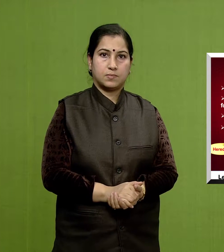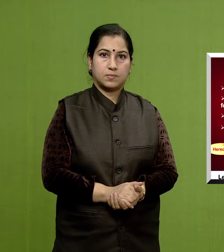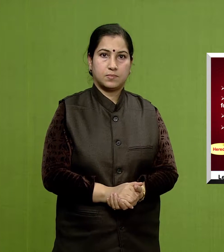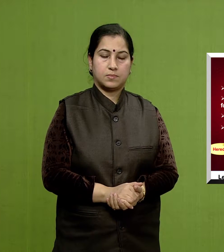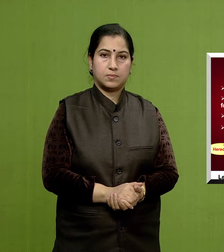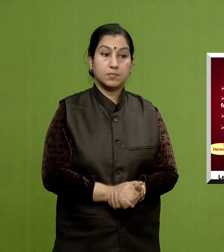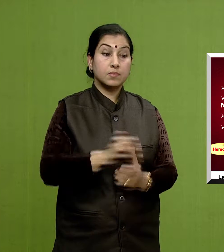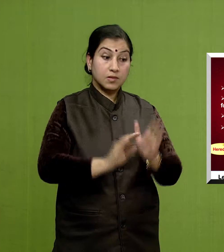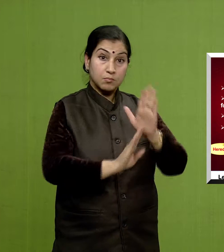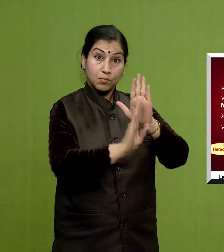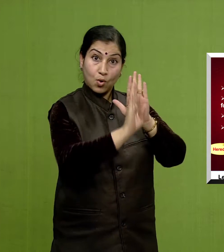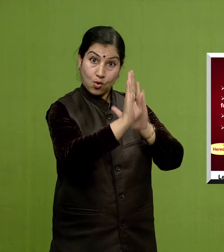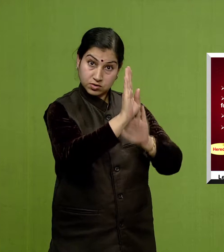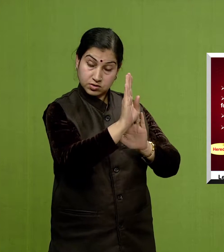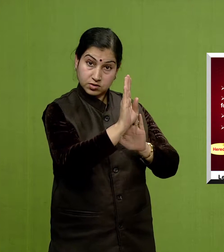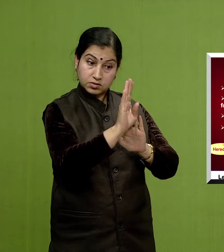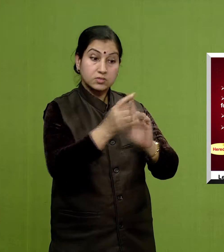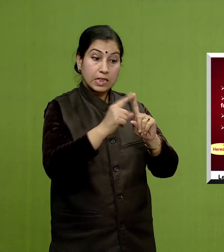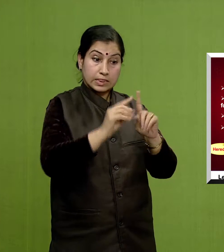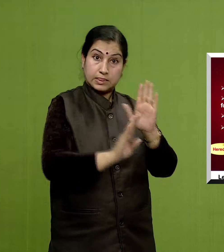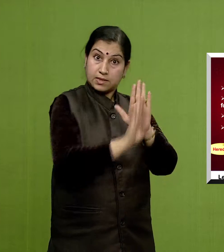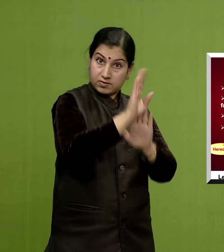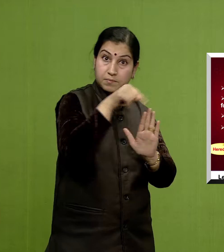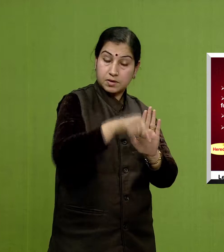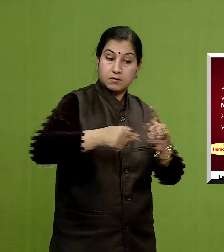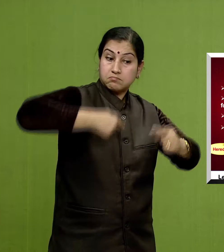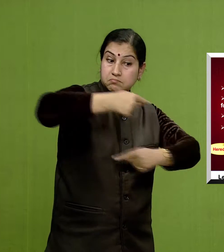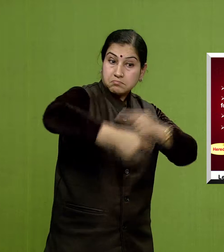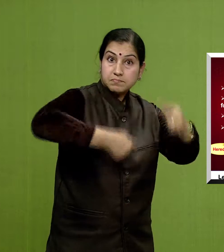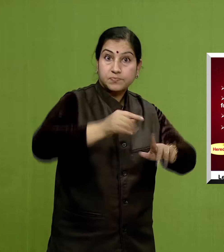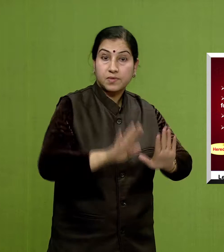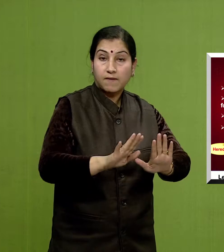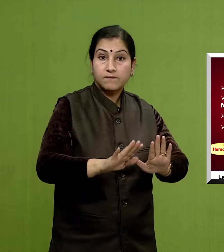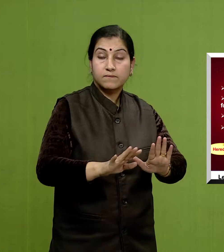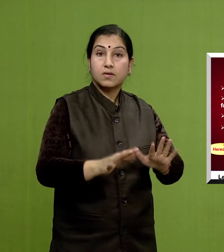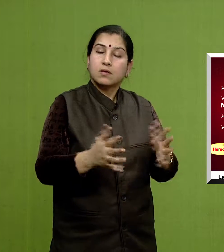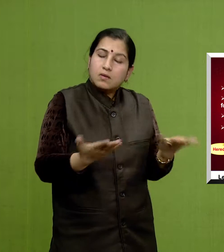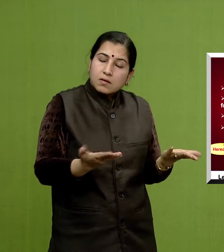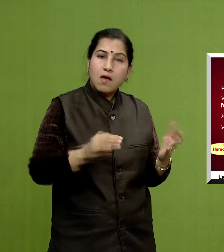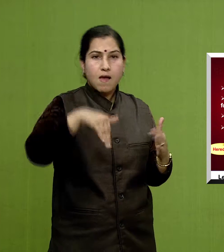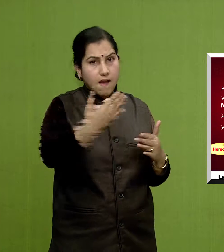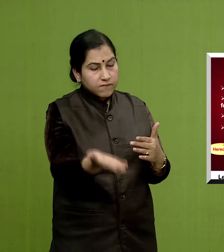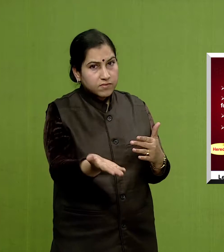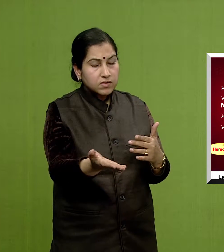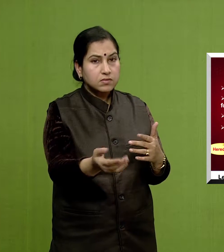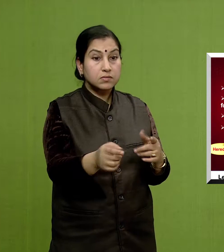The process of development continues even after the individual